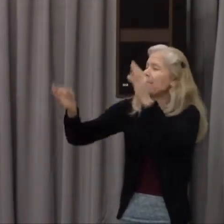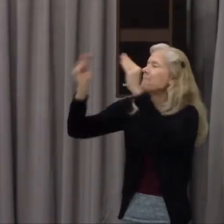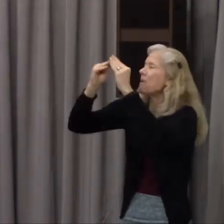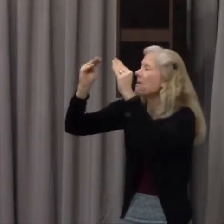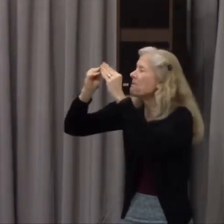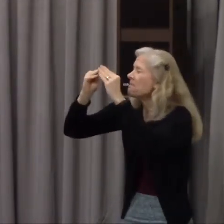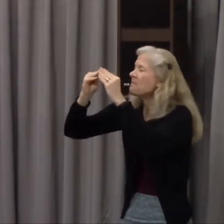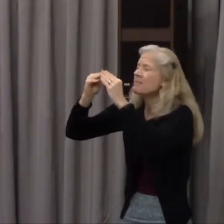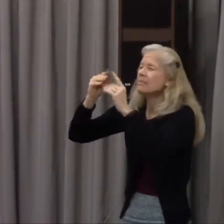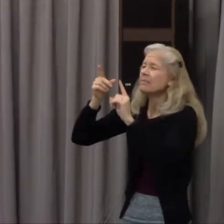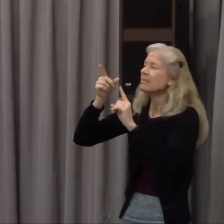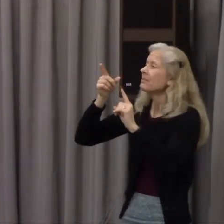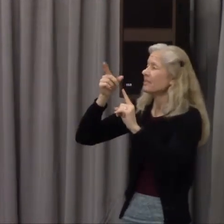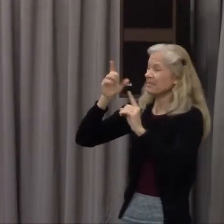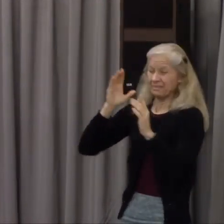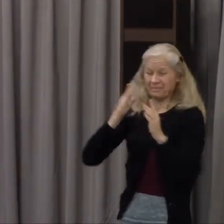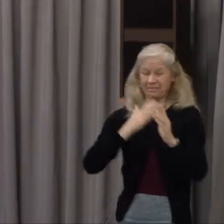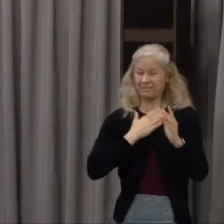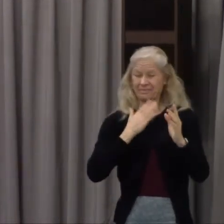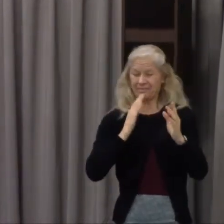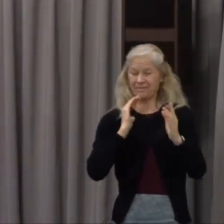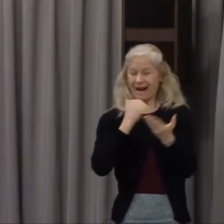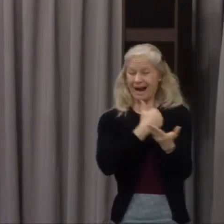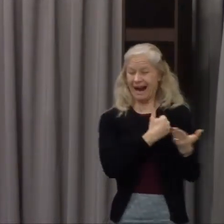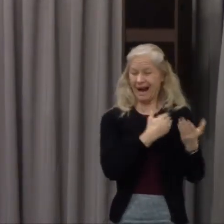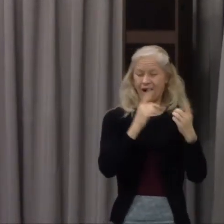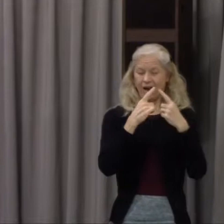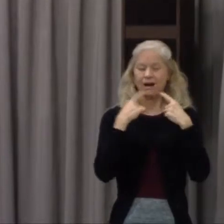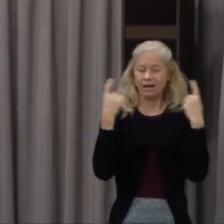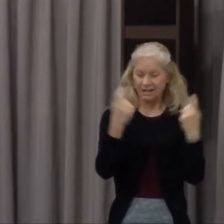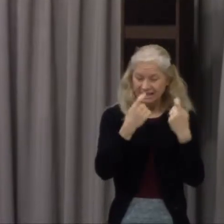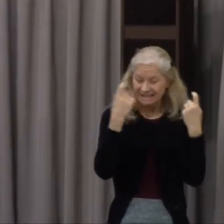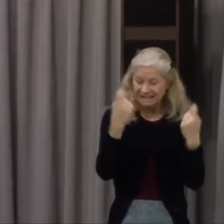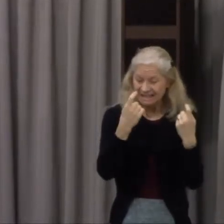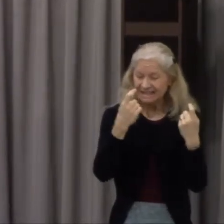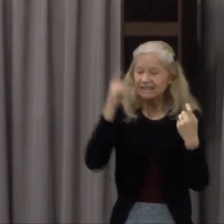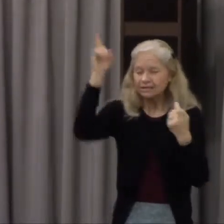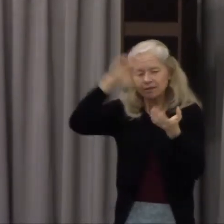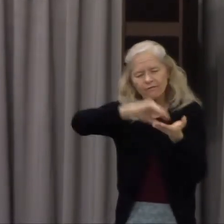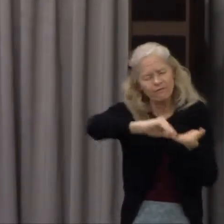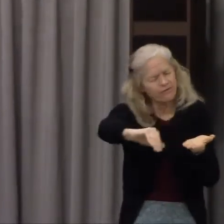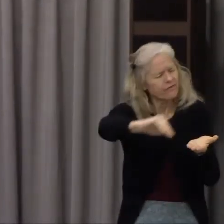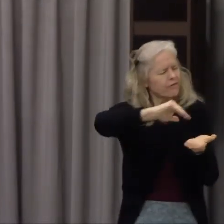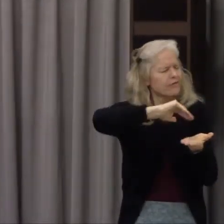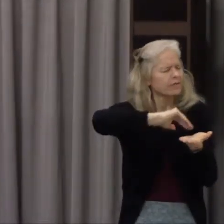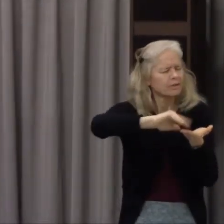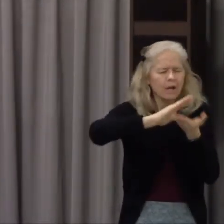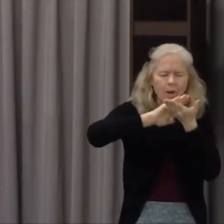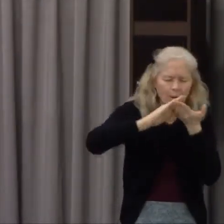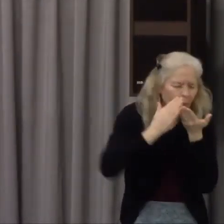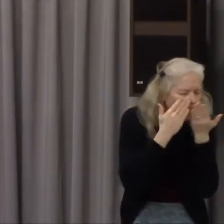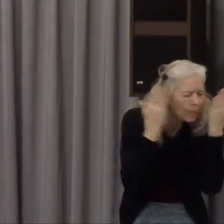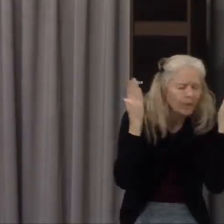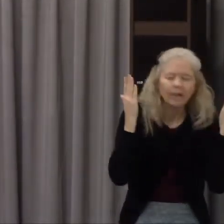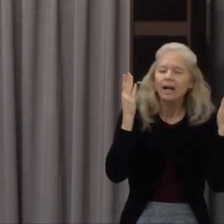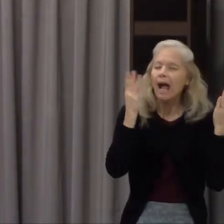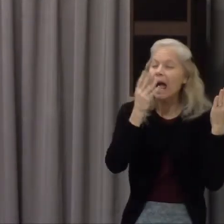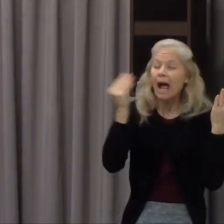us a home in heaven, that's complete for every born again person. But